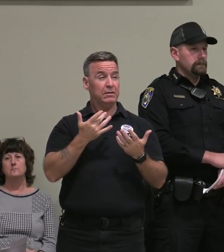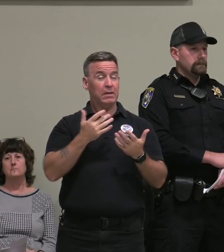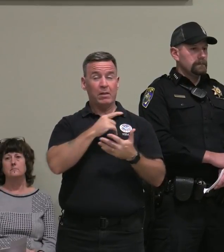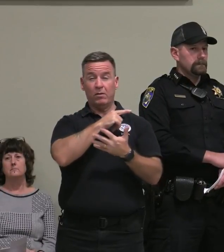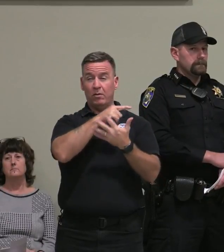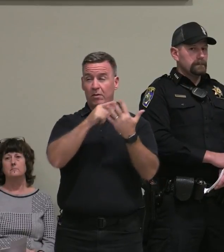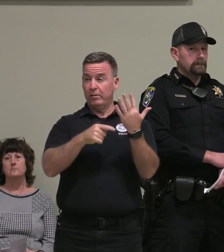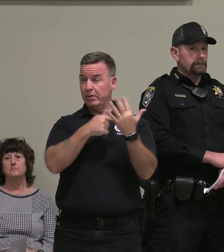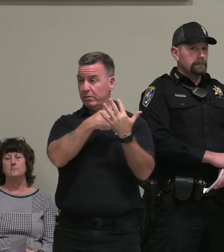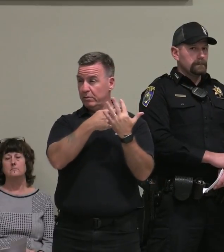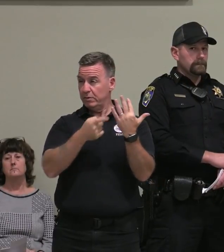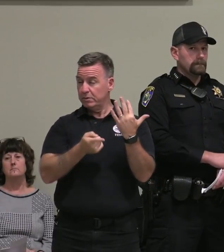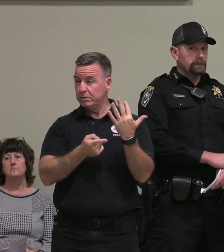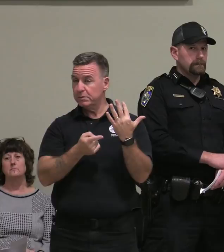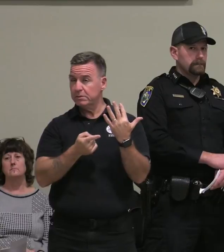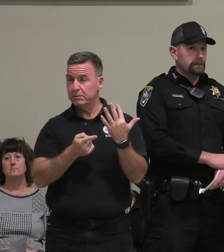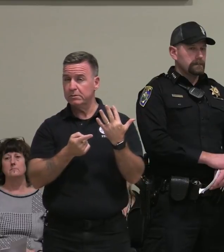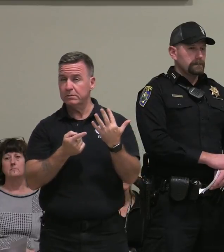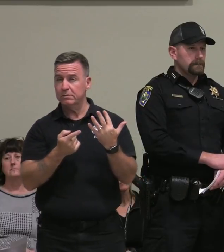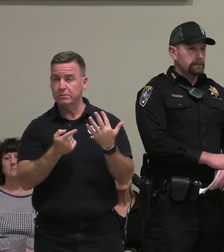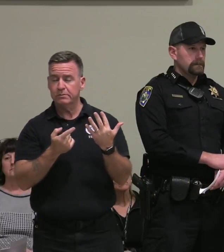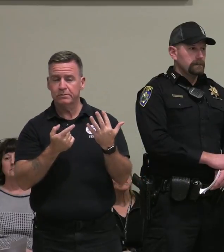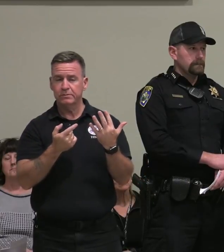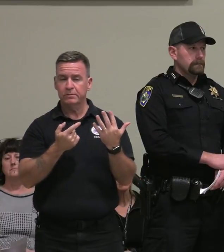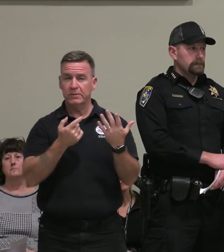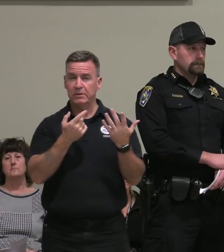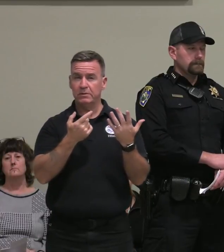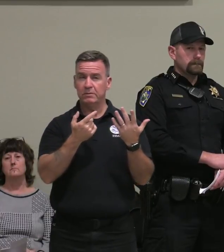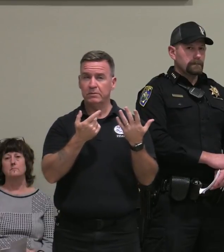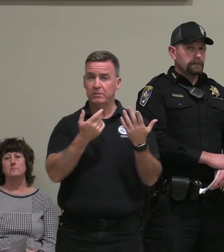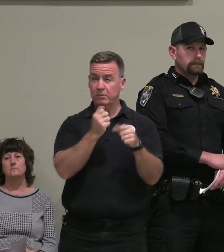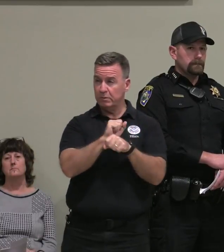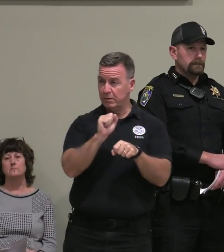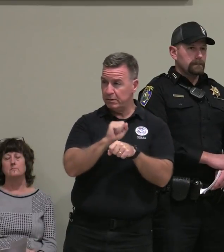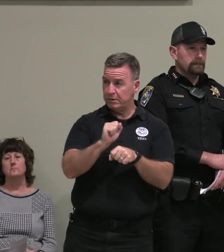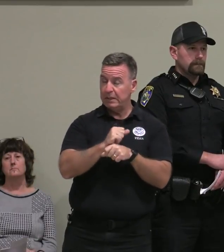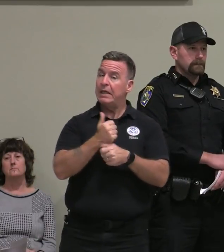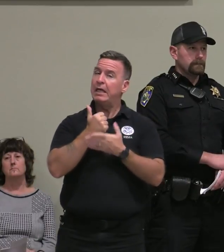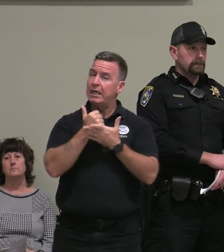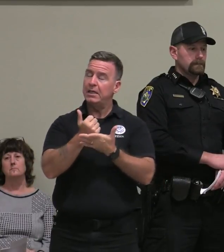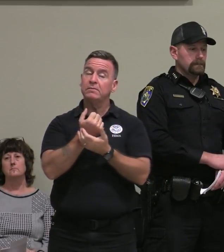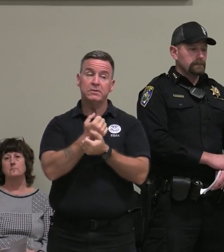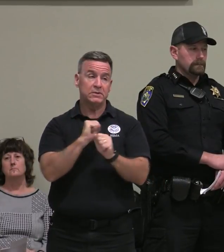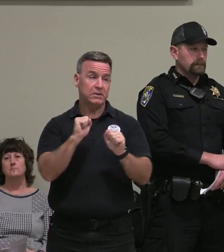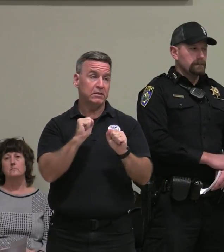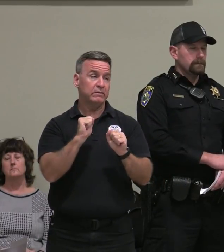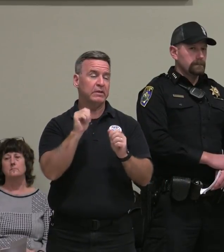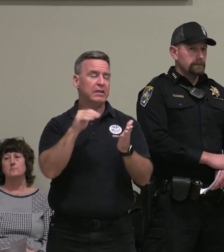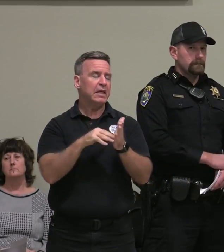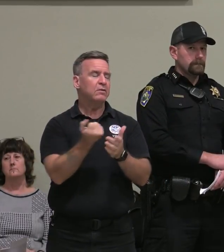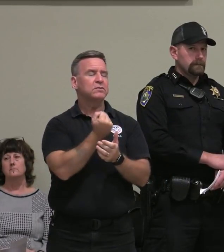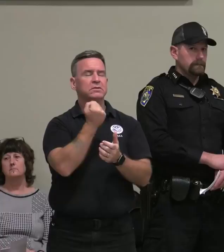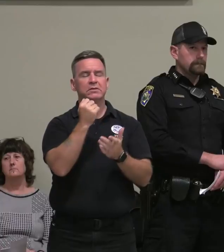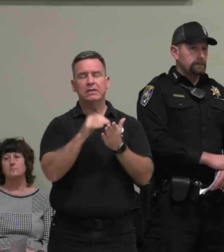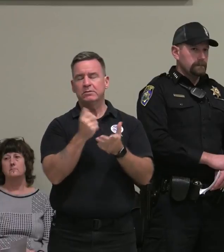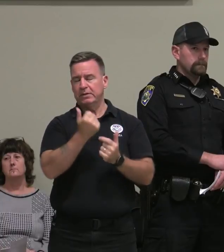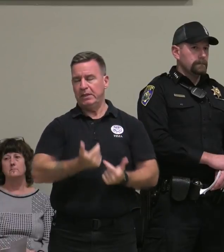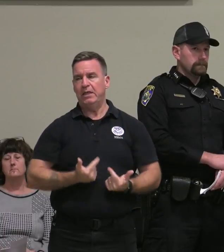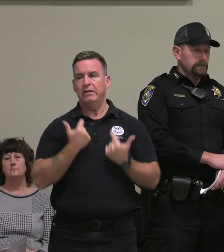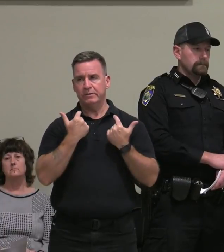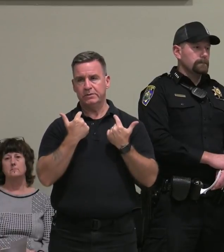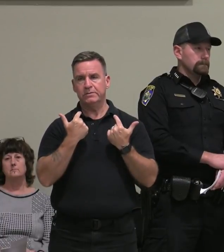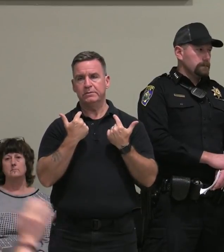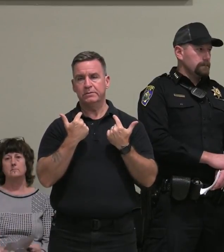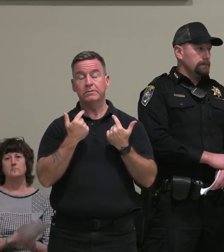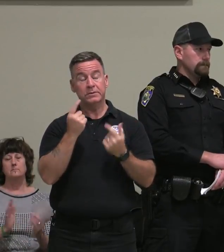all of those efforts helped save thousands and thousands of lives.